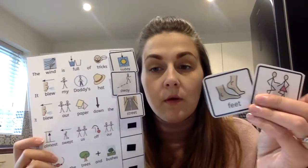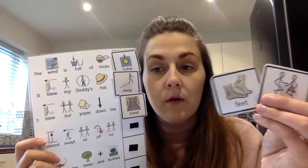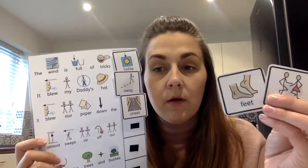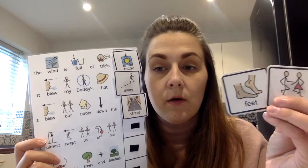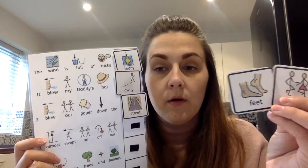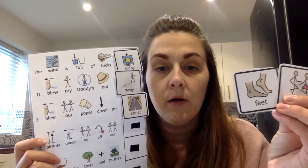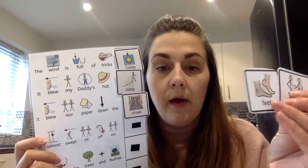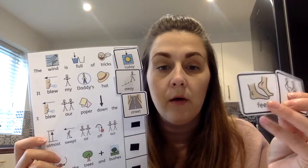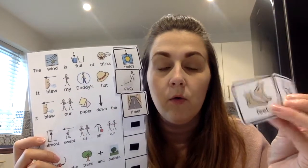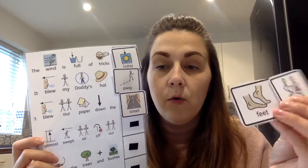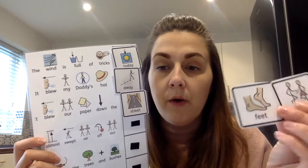It blew